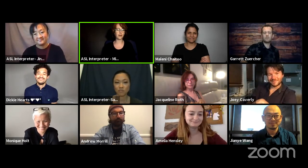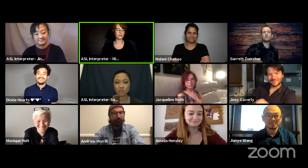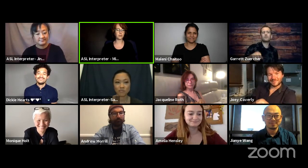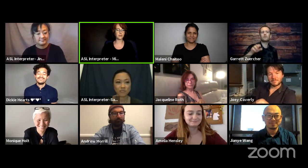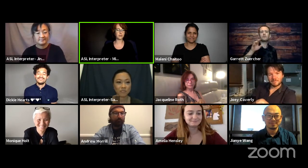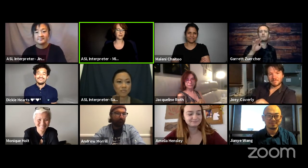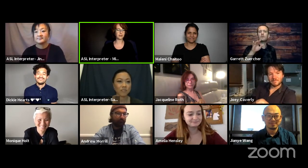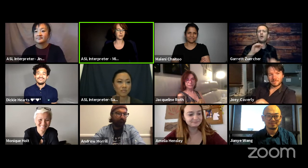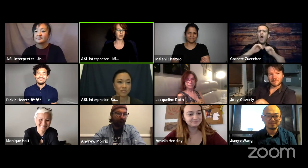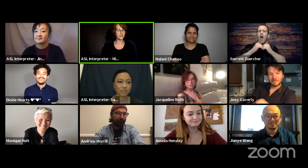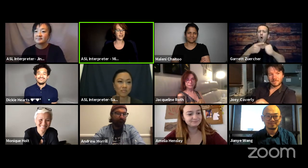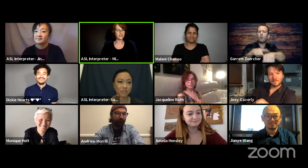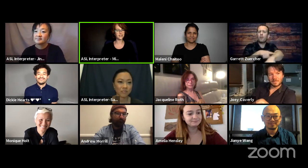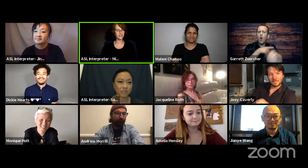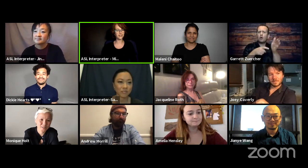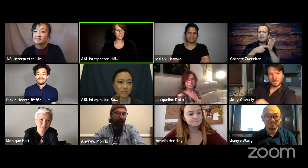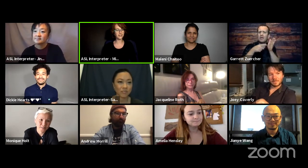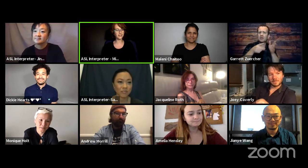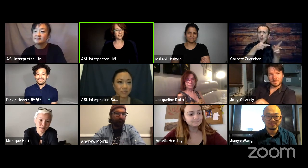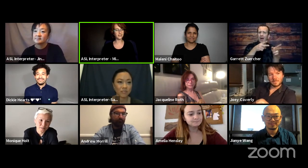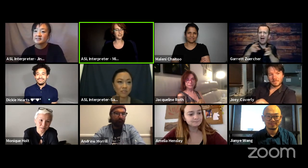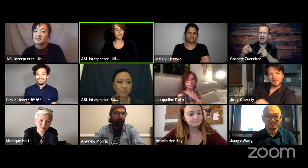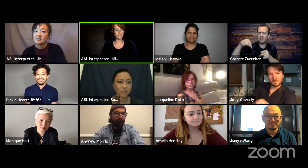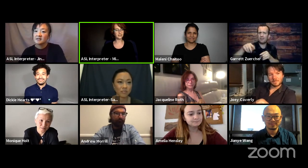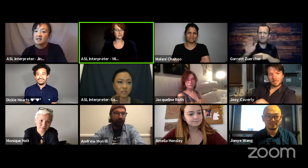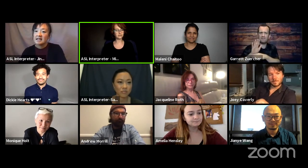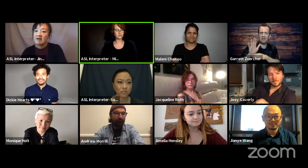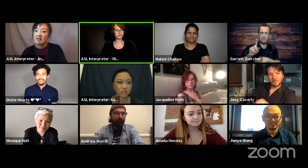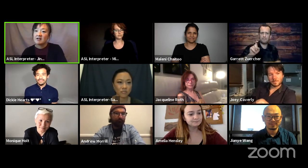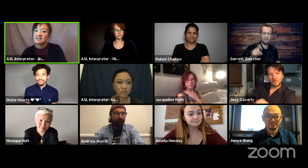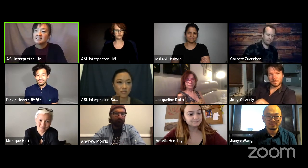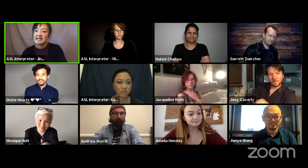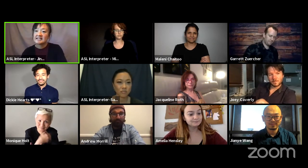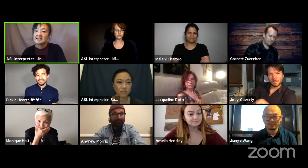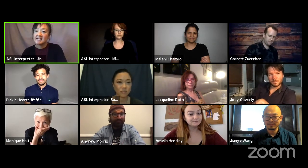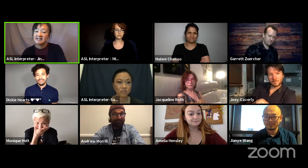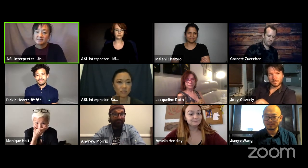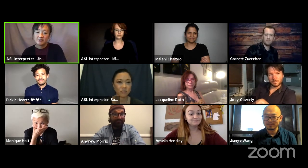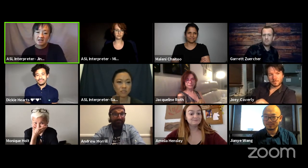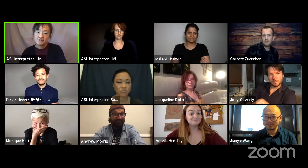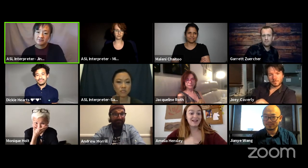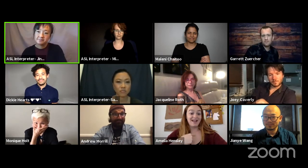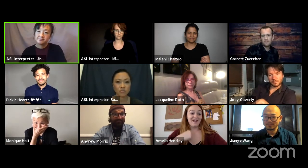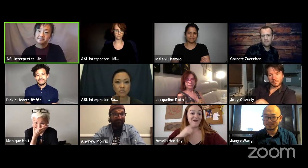my responsibility and process. Now, how long did it take to edit this production?